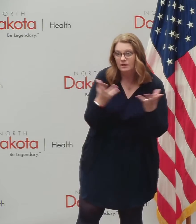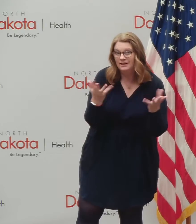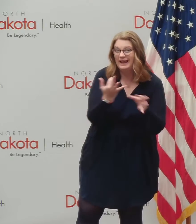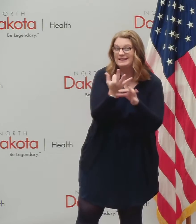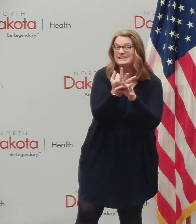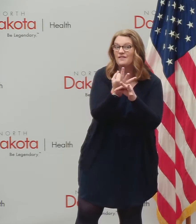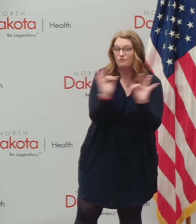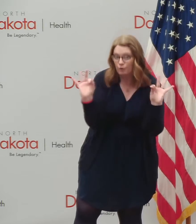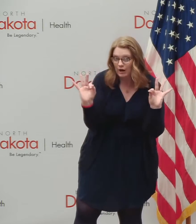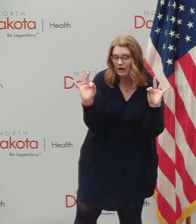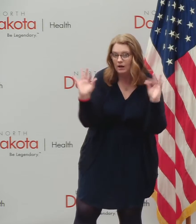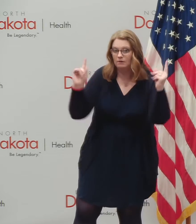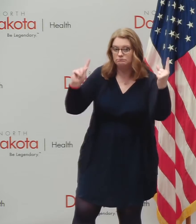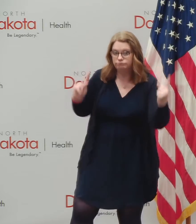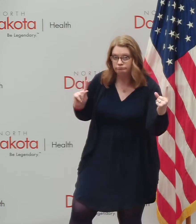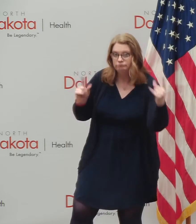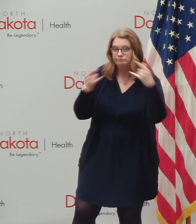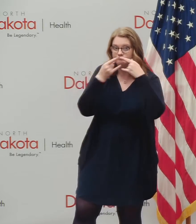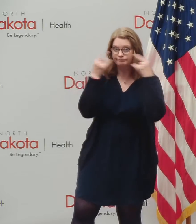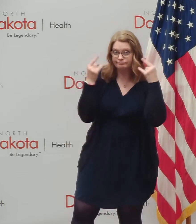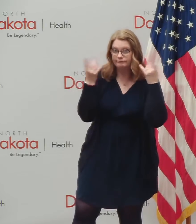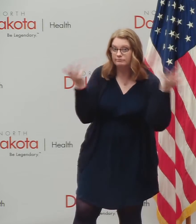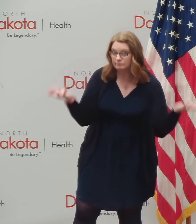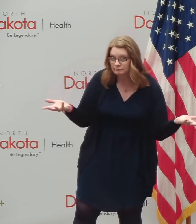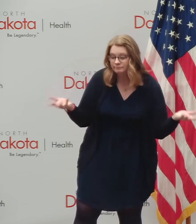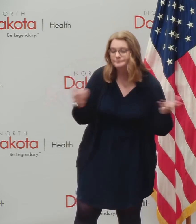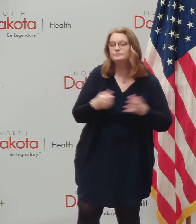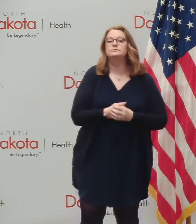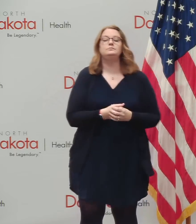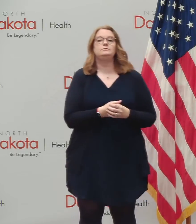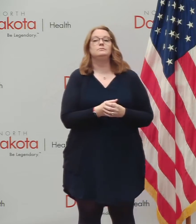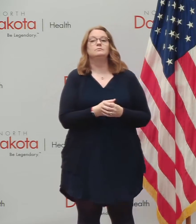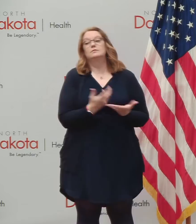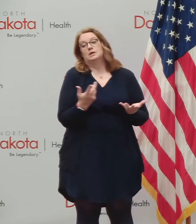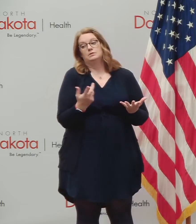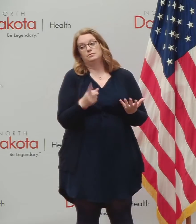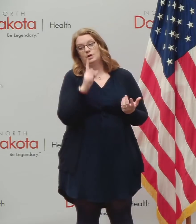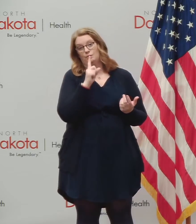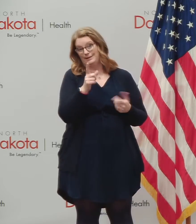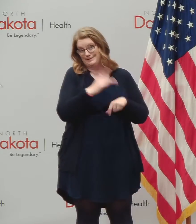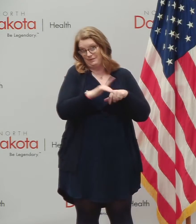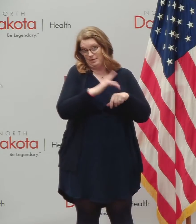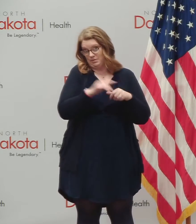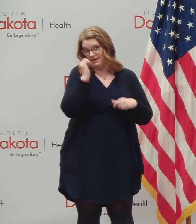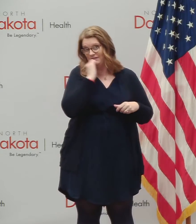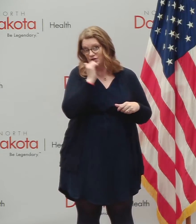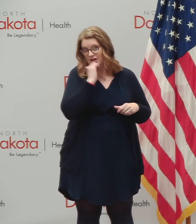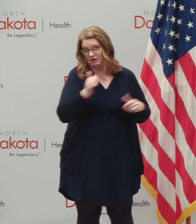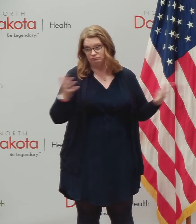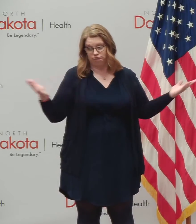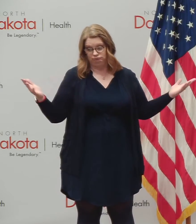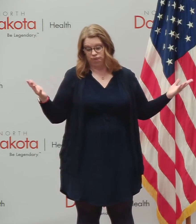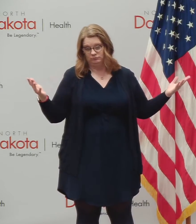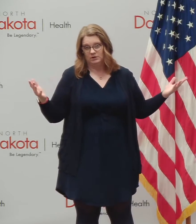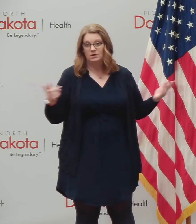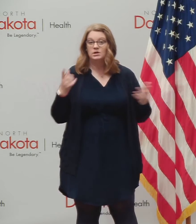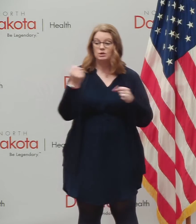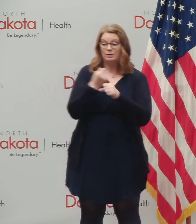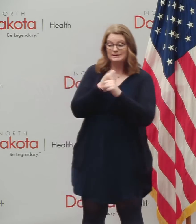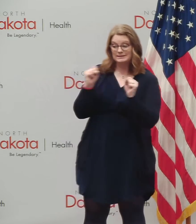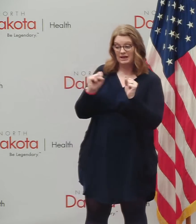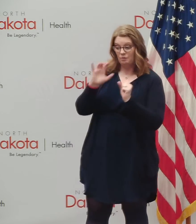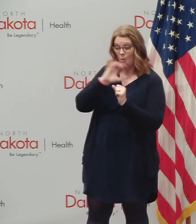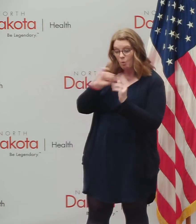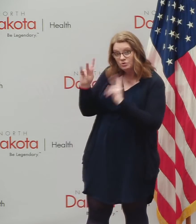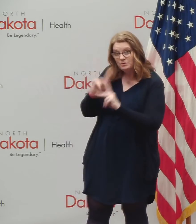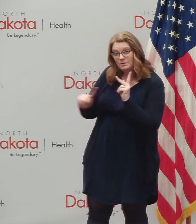free mitigation approaches that are available to you every day, because you're not only trying to save the elderly and most